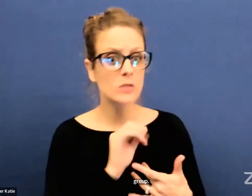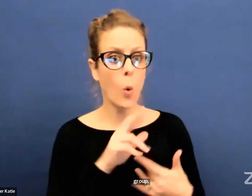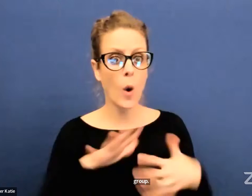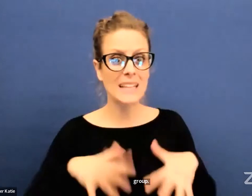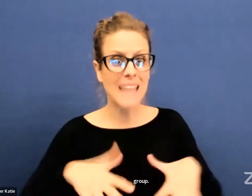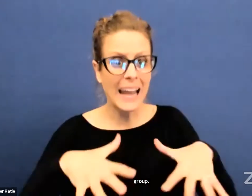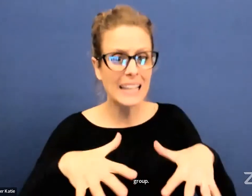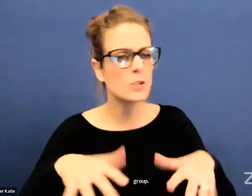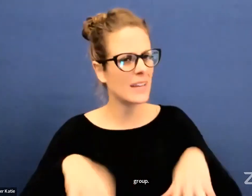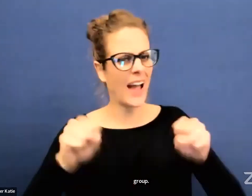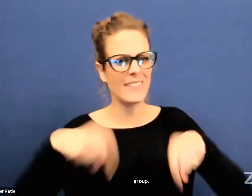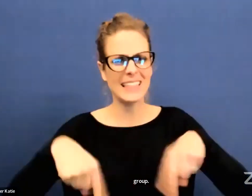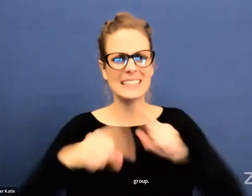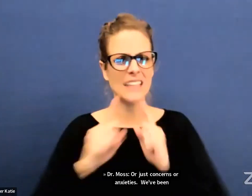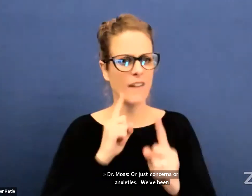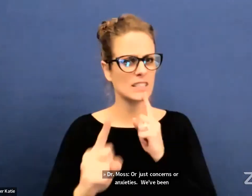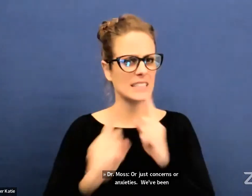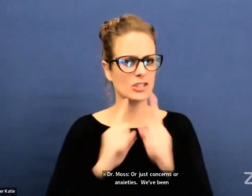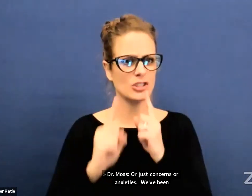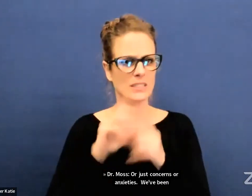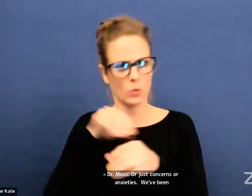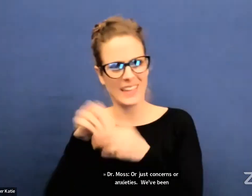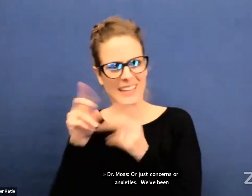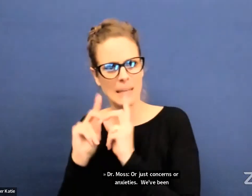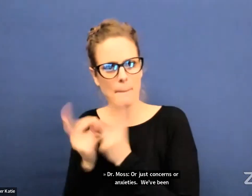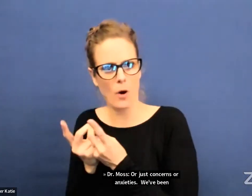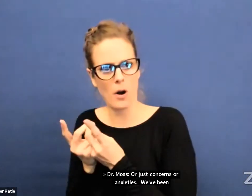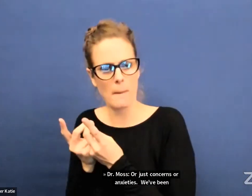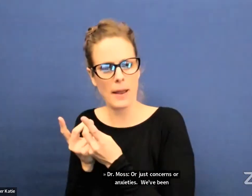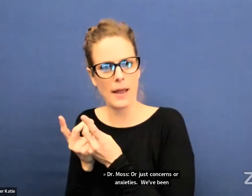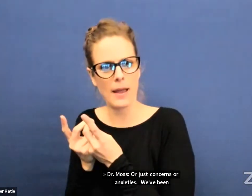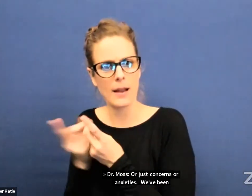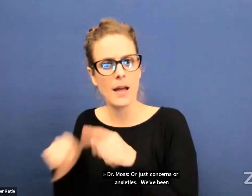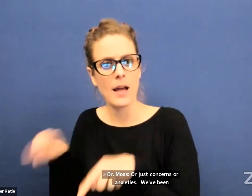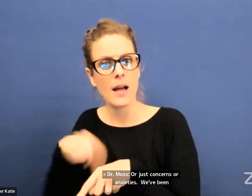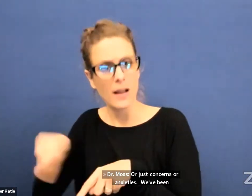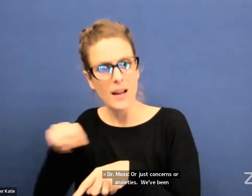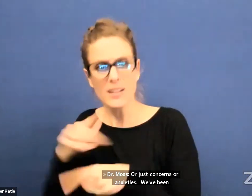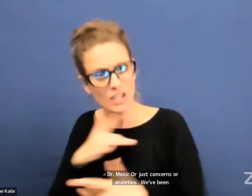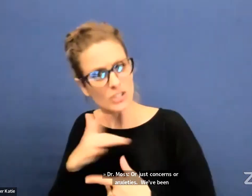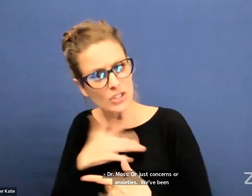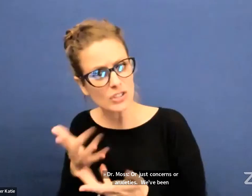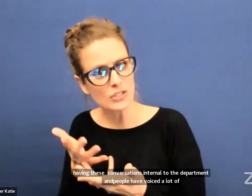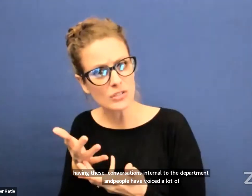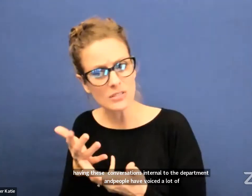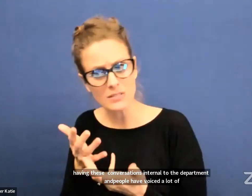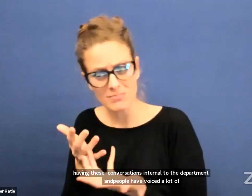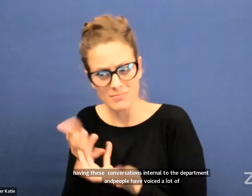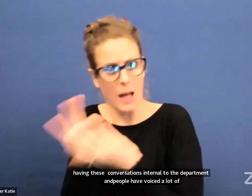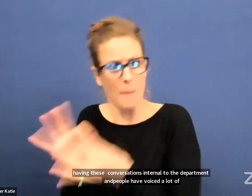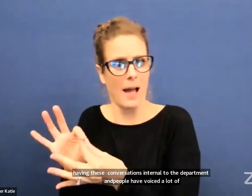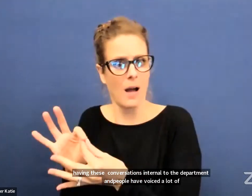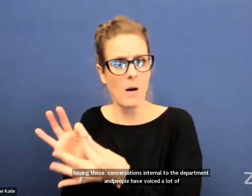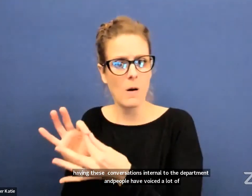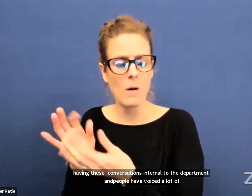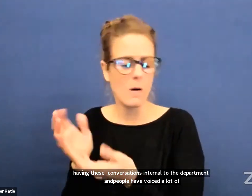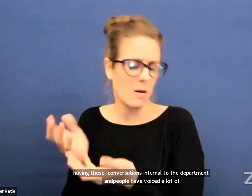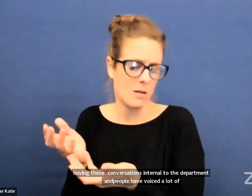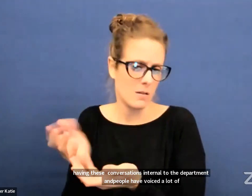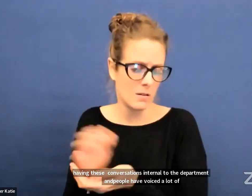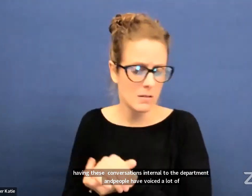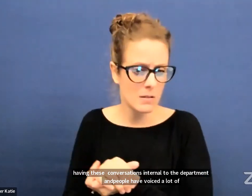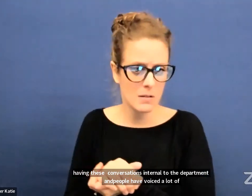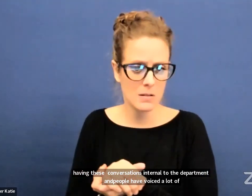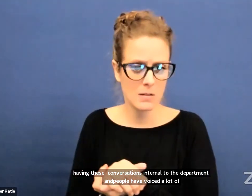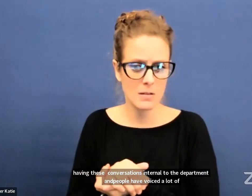these conversations internal to the department, and people have voiced a lot of concerns just about, the